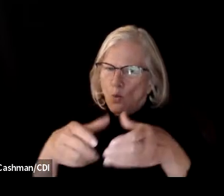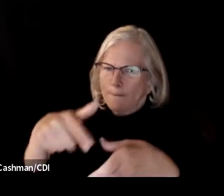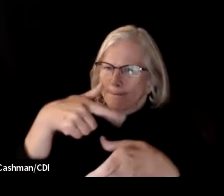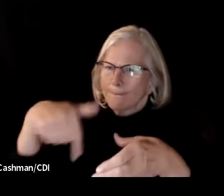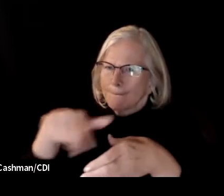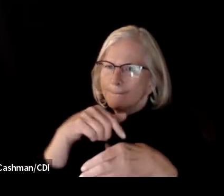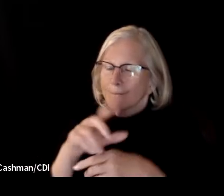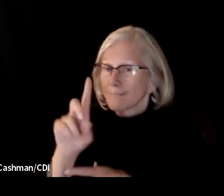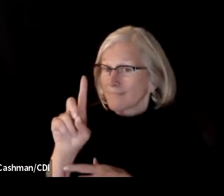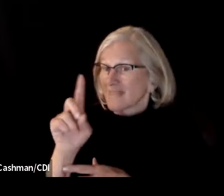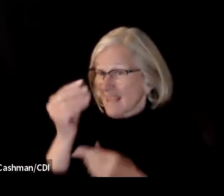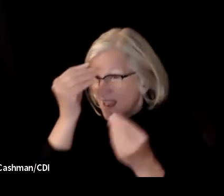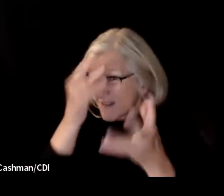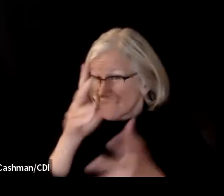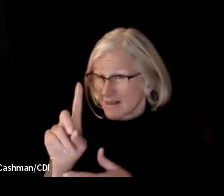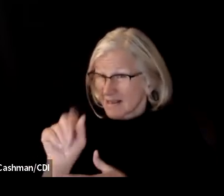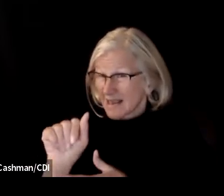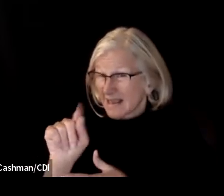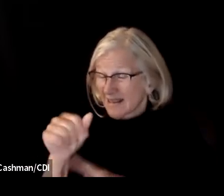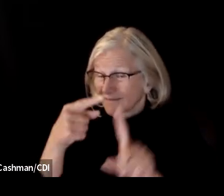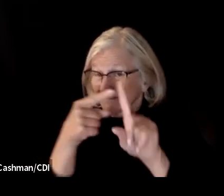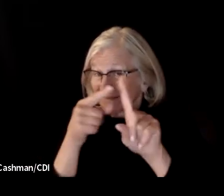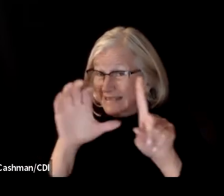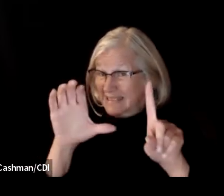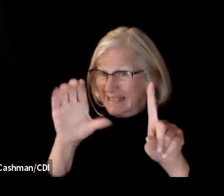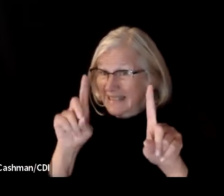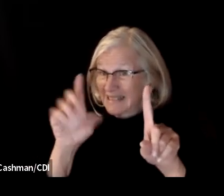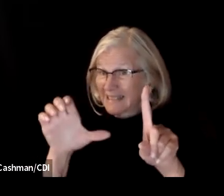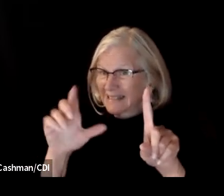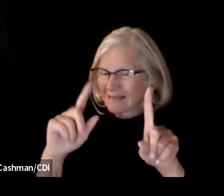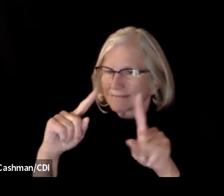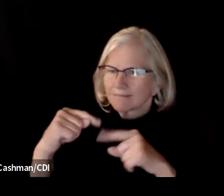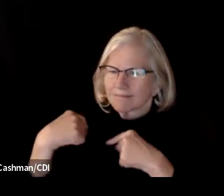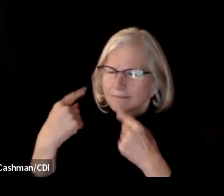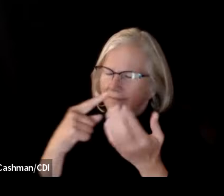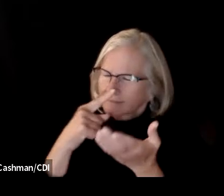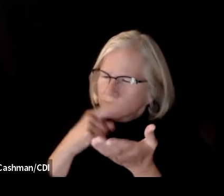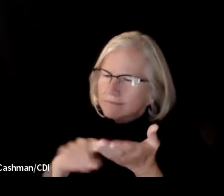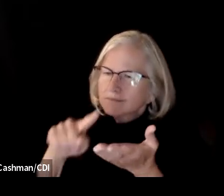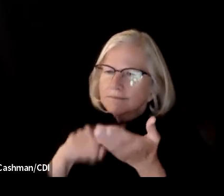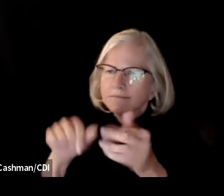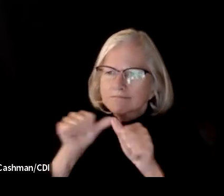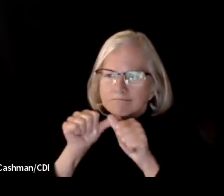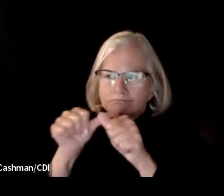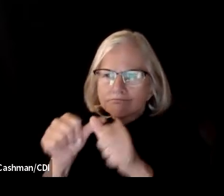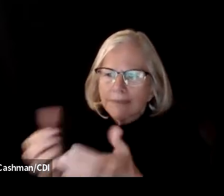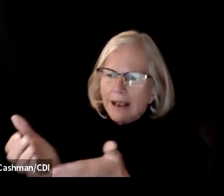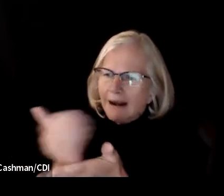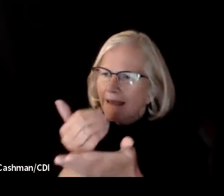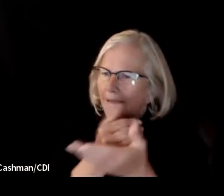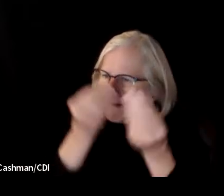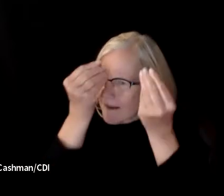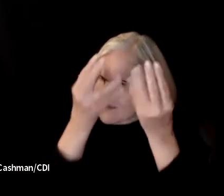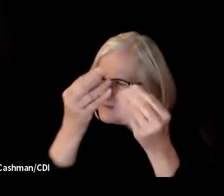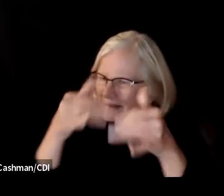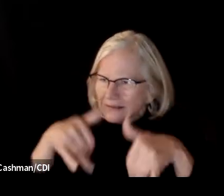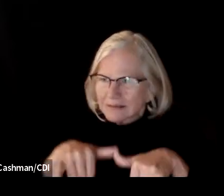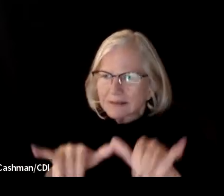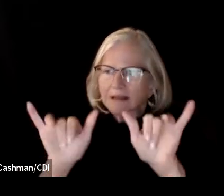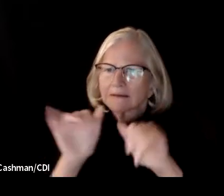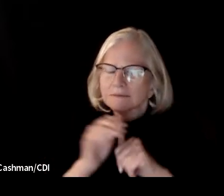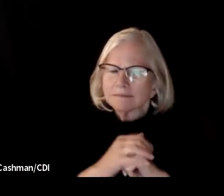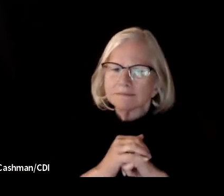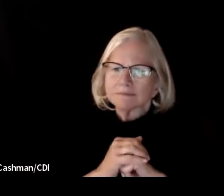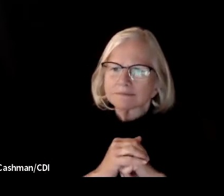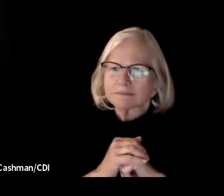has been compiling, and this is really, it's been accumulating in very recent days. While these aren't peer-reviewed studies